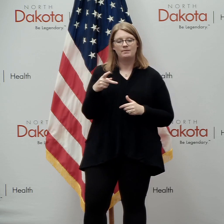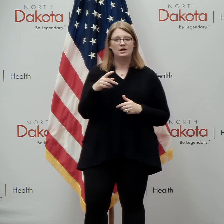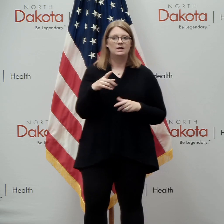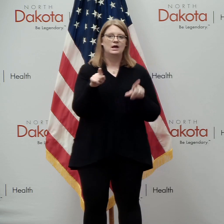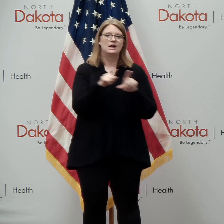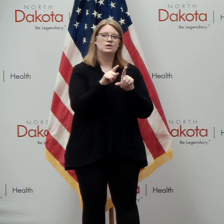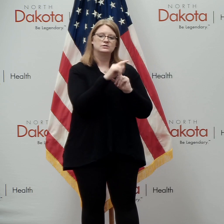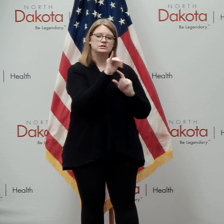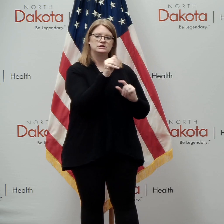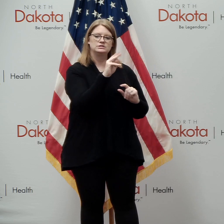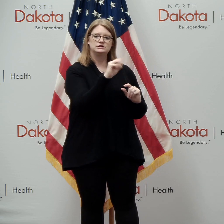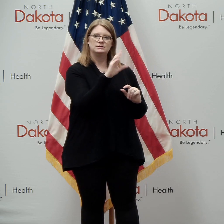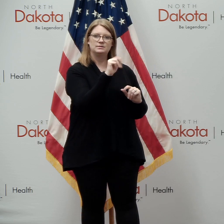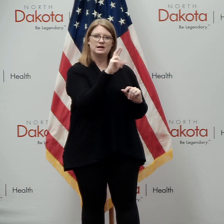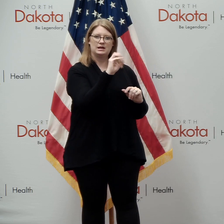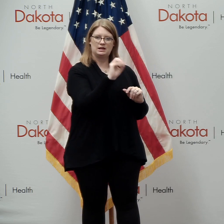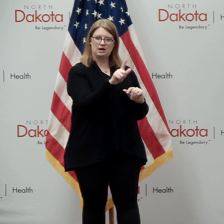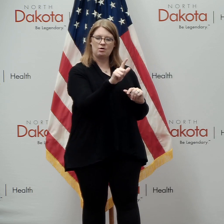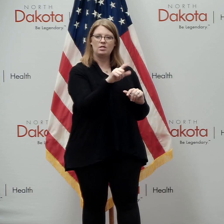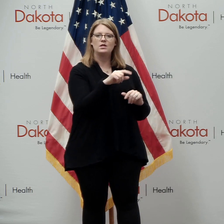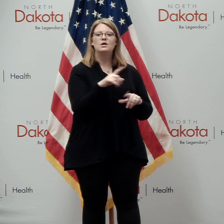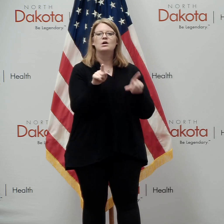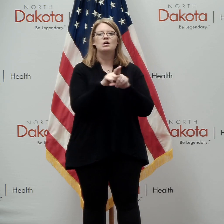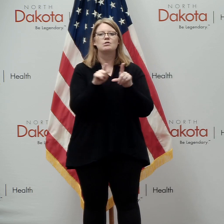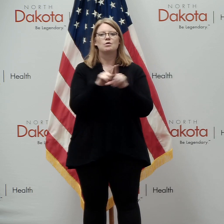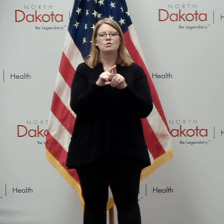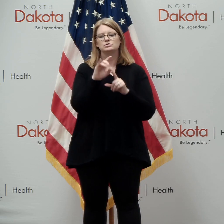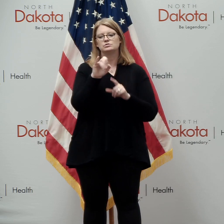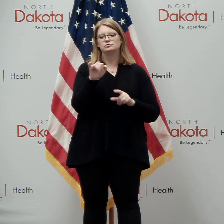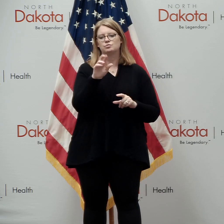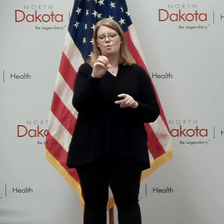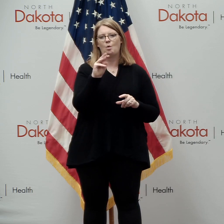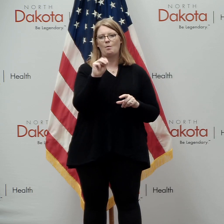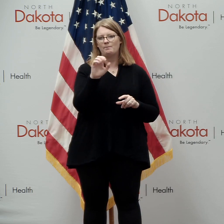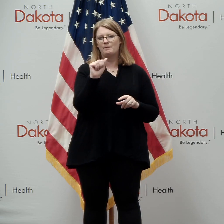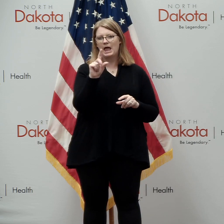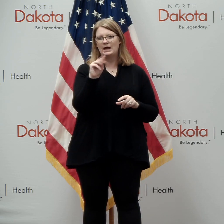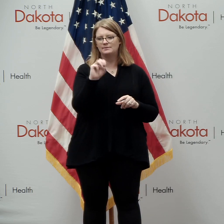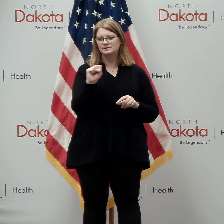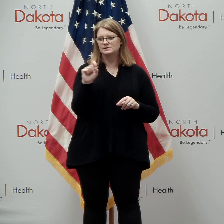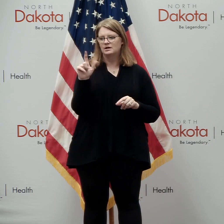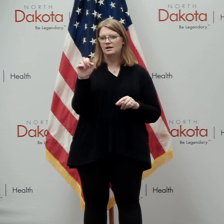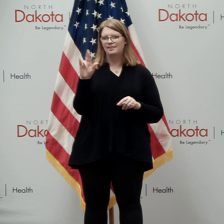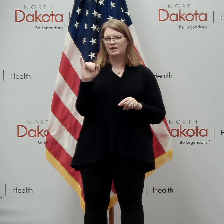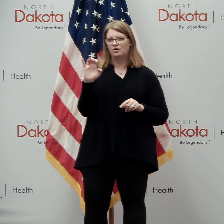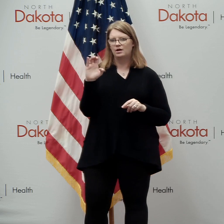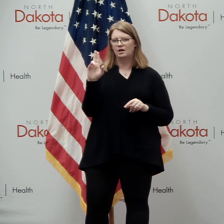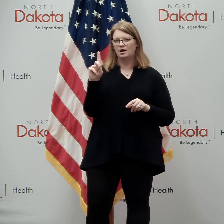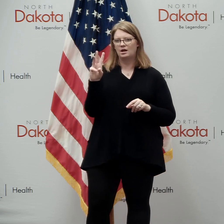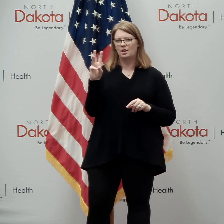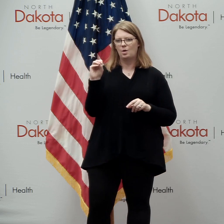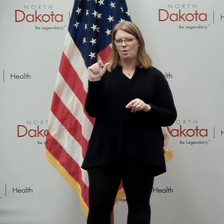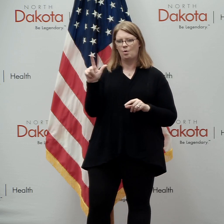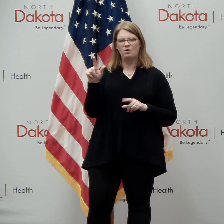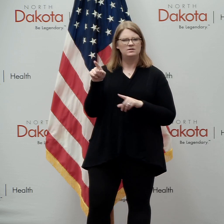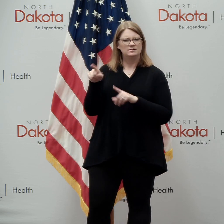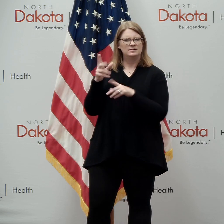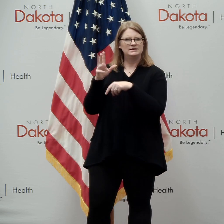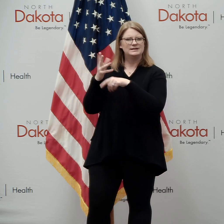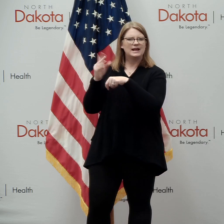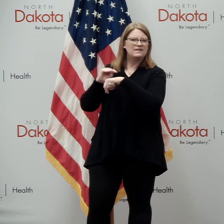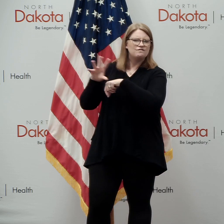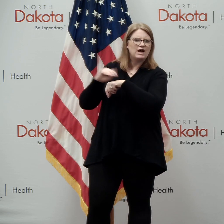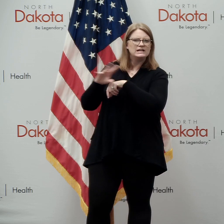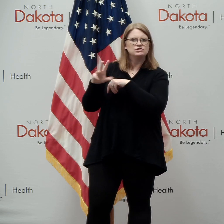Carroll. Also on that was the Surgeon General Jerome Adams. Larry Kudlow, who works as an advisor to the